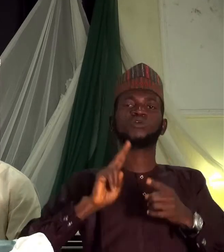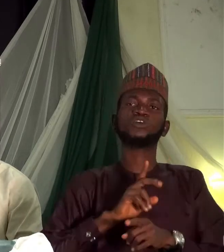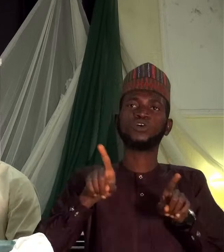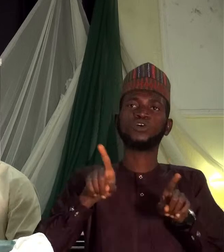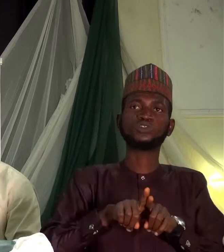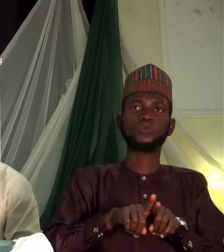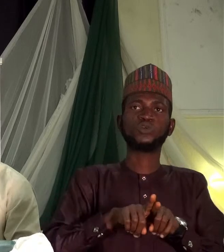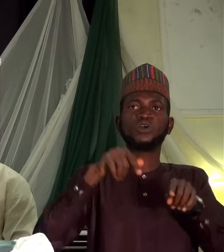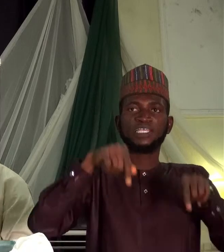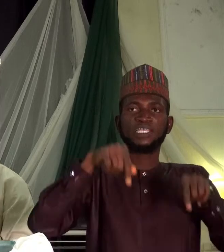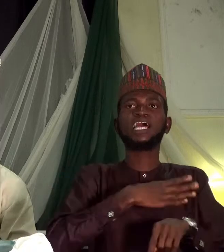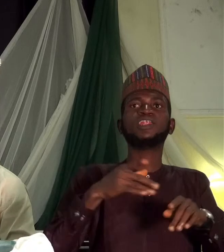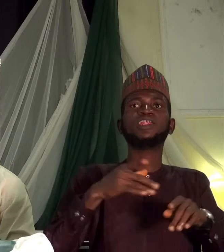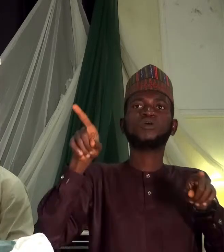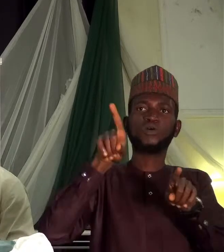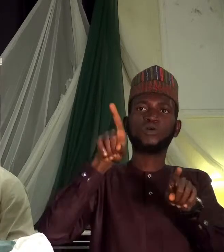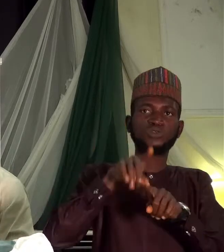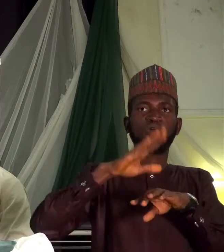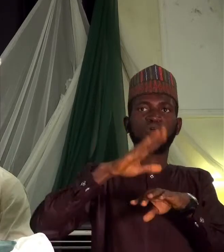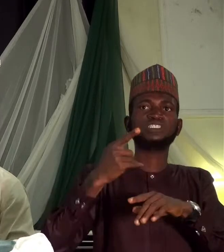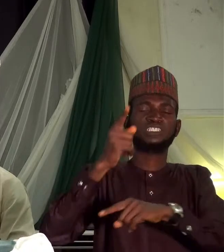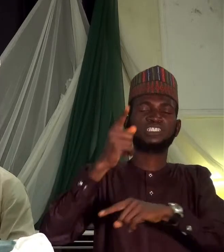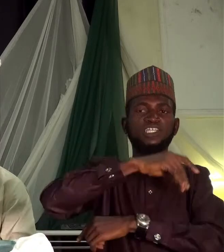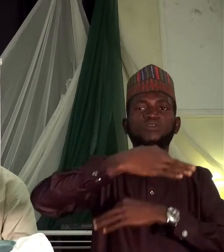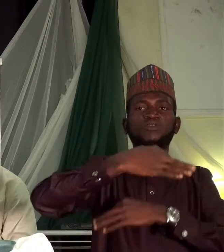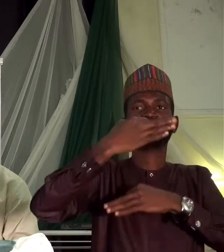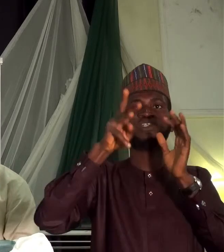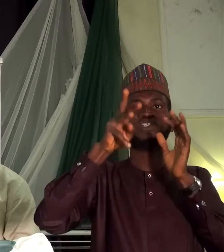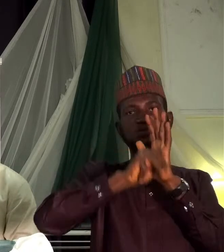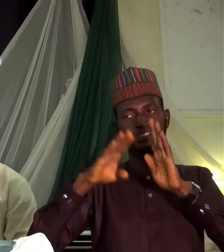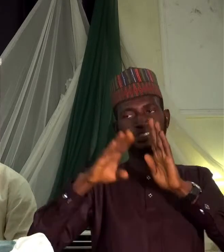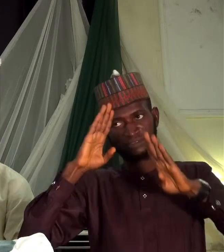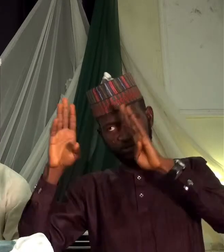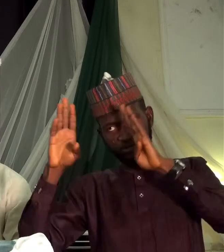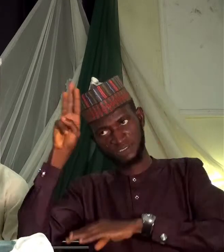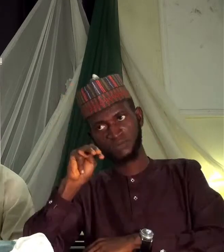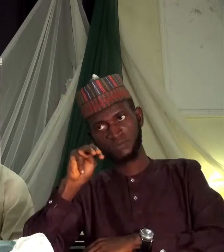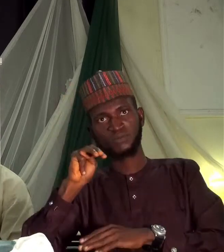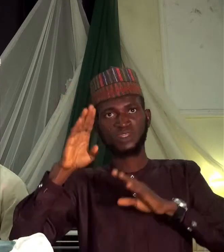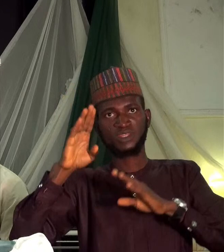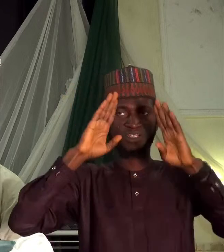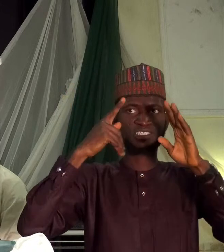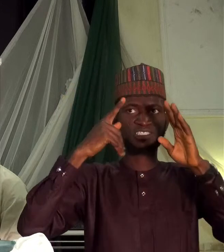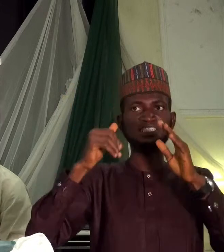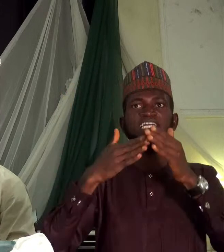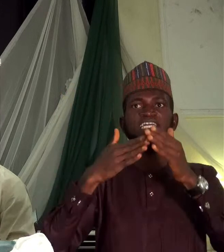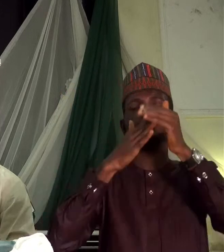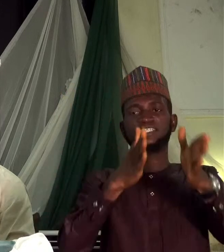lojo ogbin de aleki amo mo ki pupo pupo pupo nigbati mo ki won tan mo ki asiwaju wa